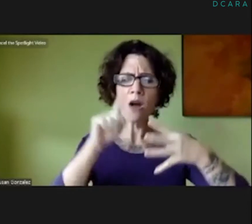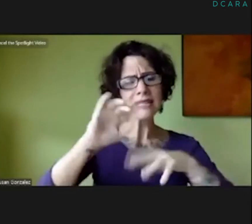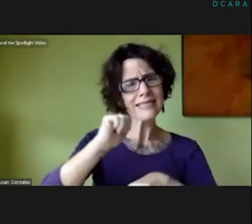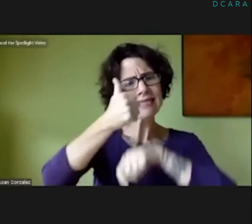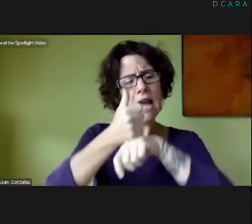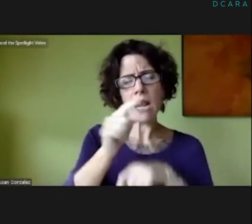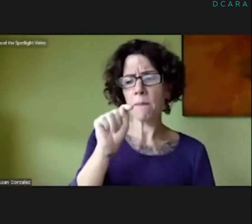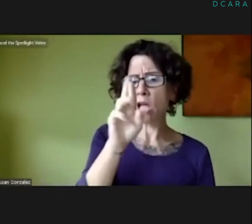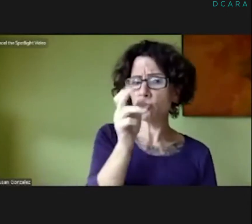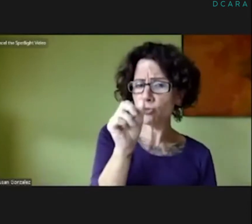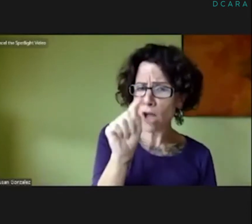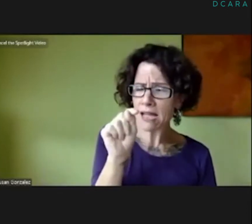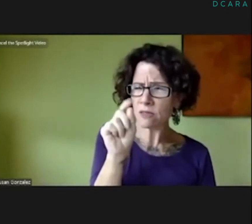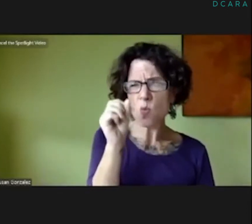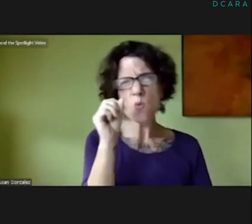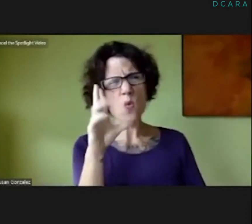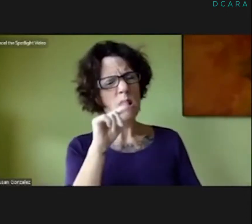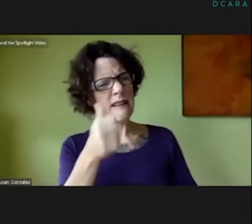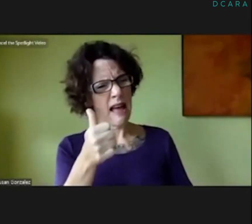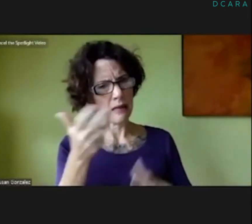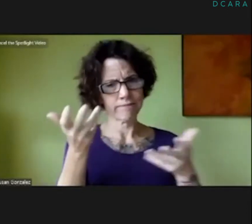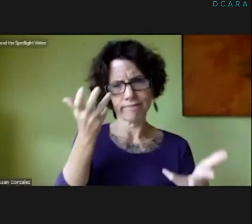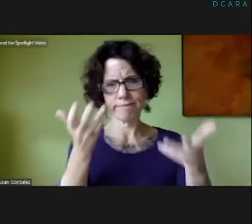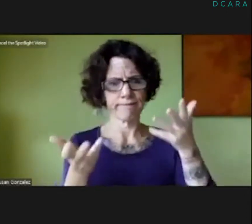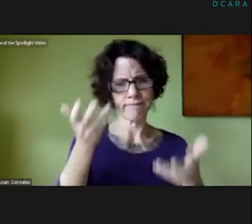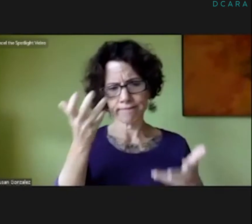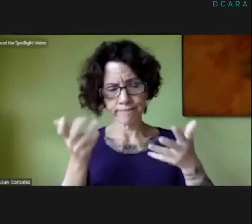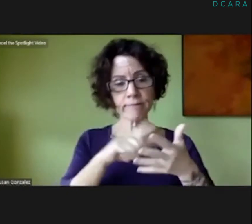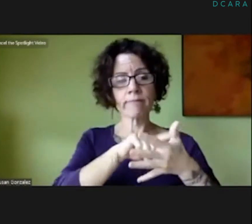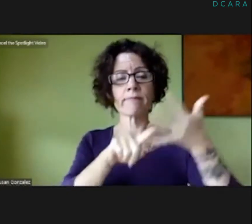and the 4th is to set up a trust or not to set up a trust.